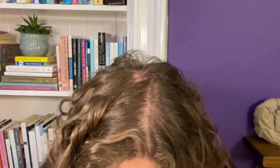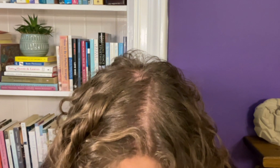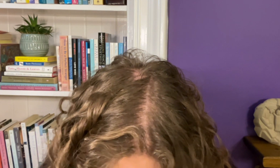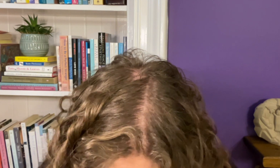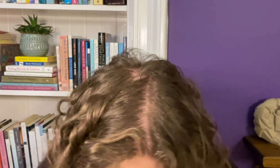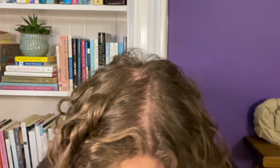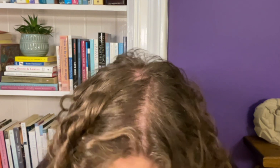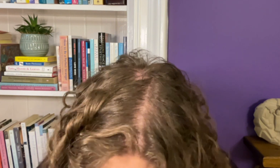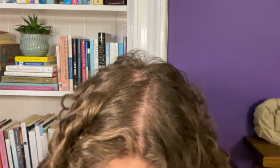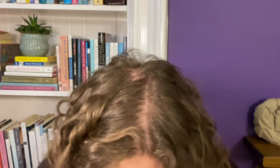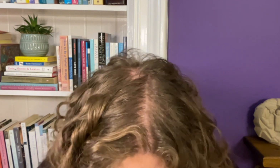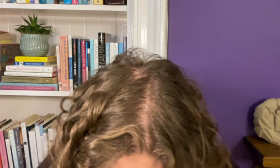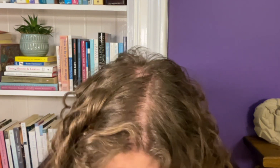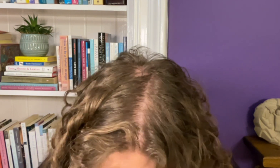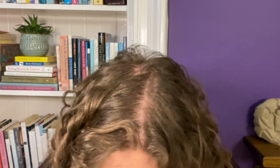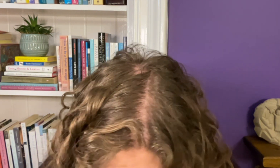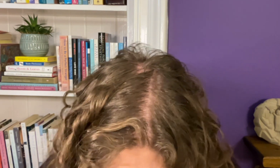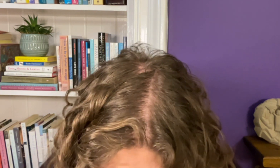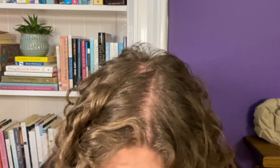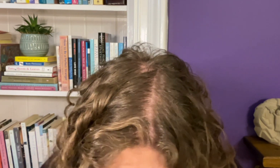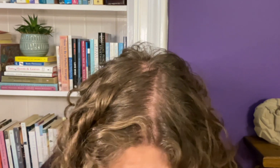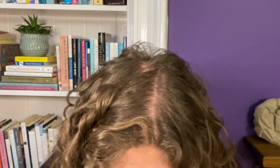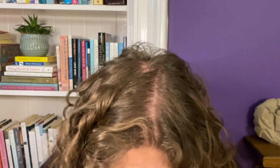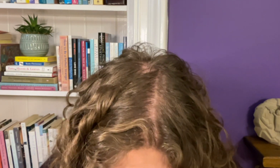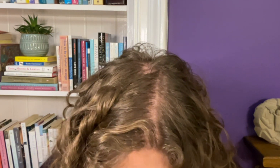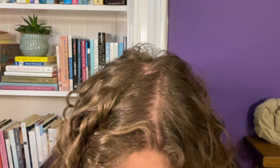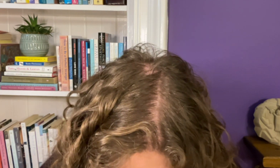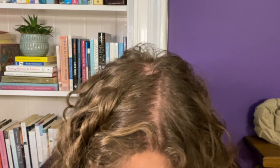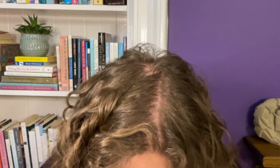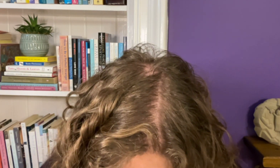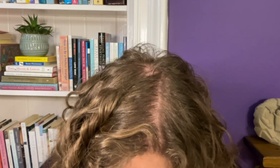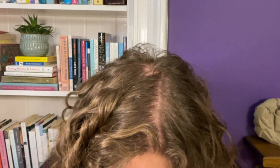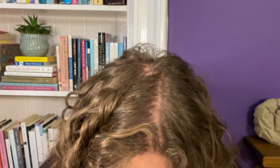and those who cannot wait any longer for it to begin.